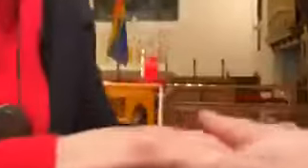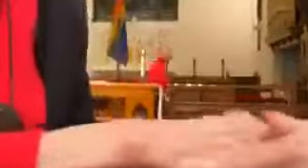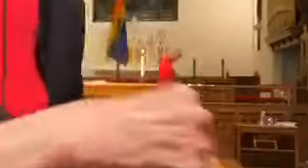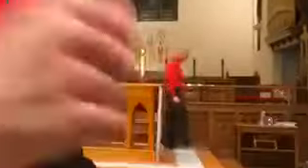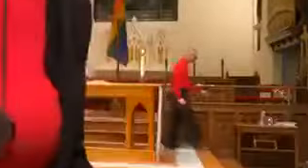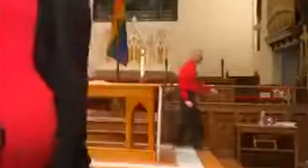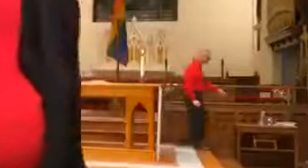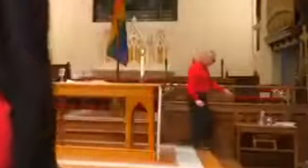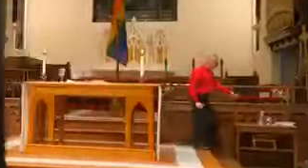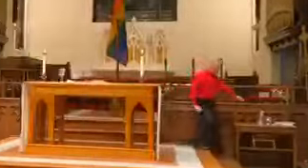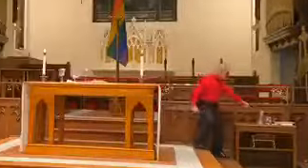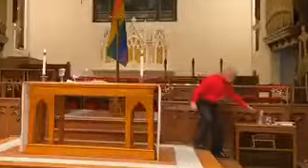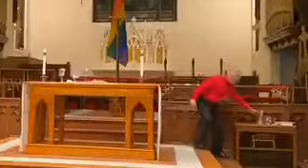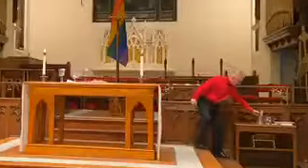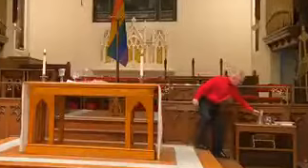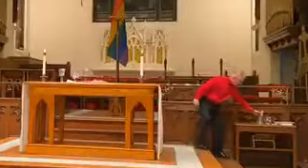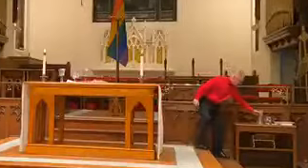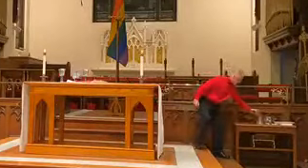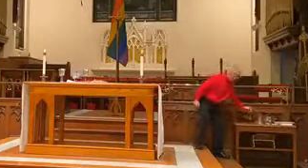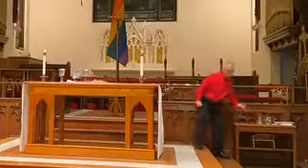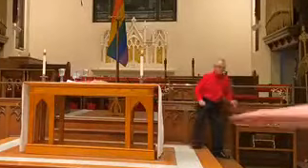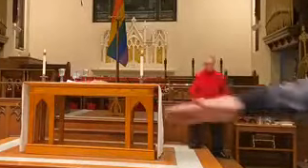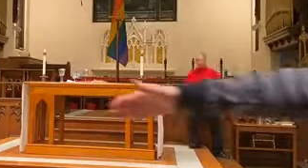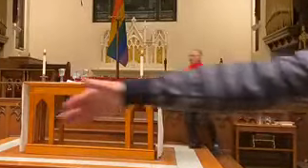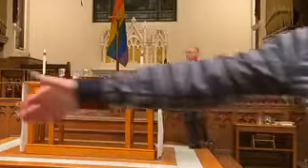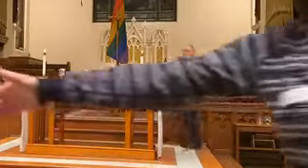Christ, peace be with you. John.